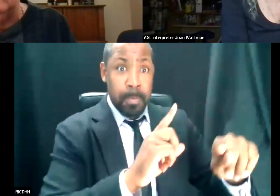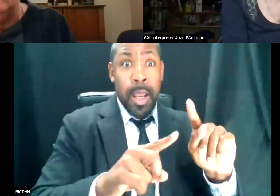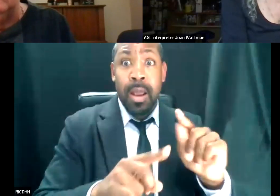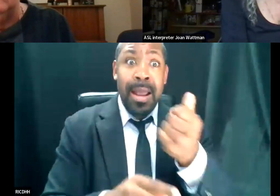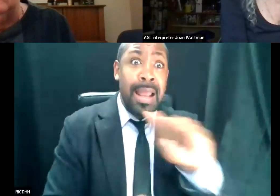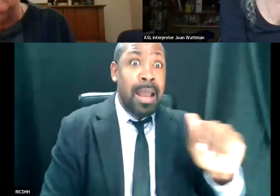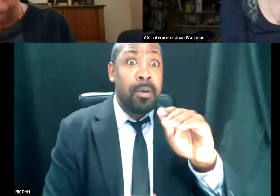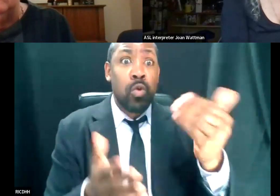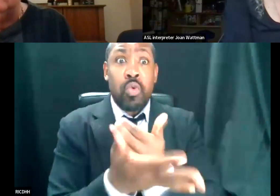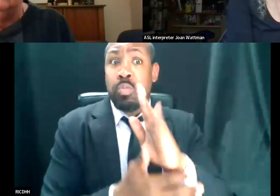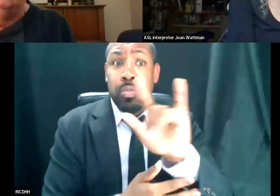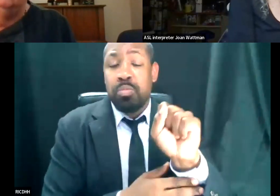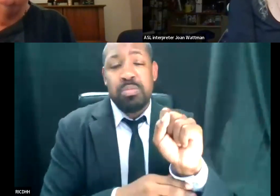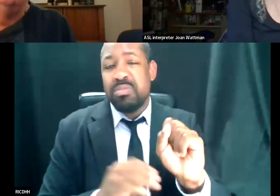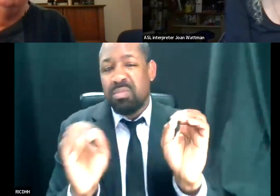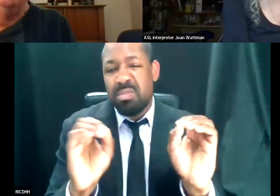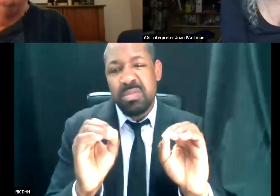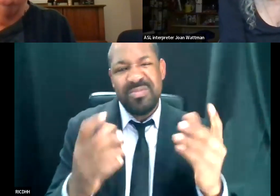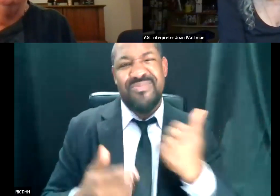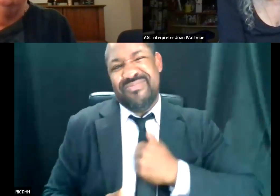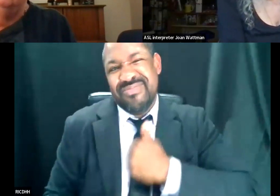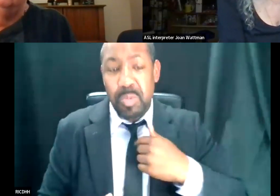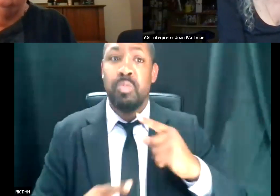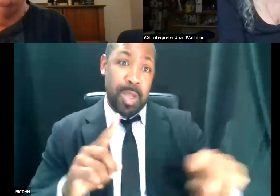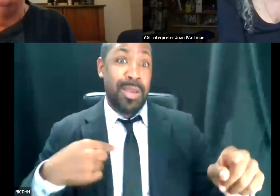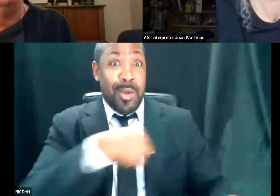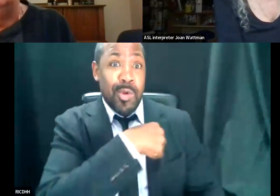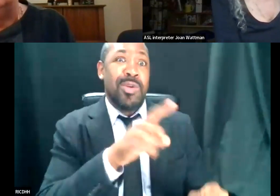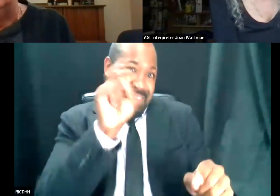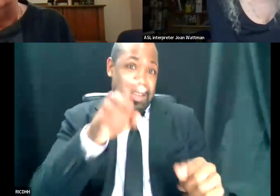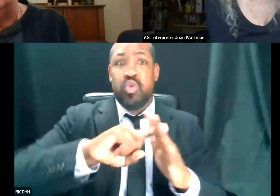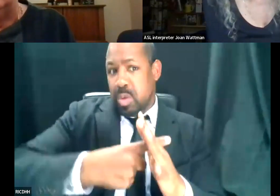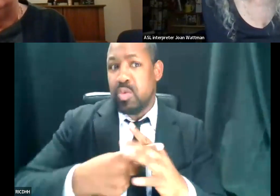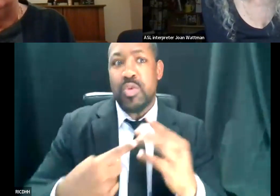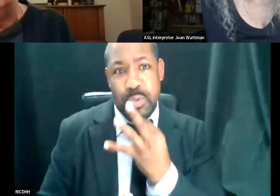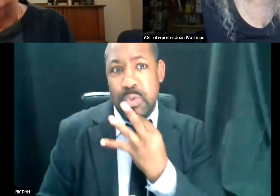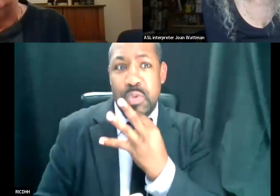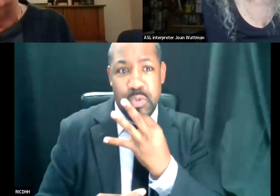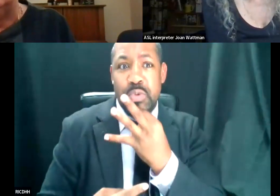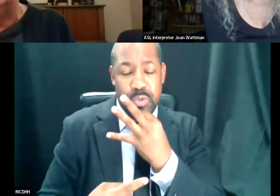be working on that with the legislators and Governor McKee. But other than that, we do not